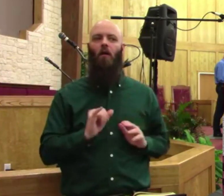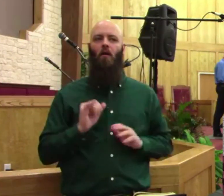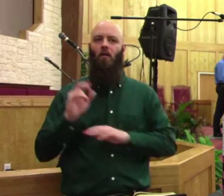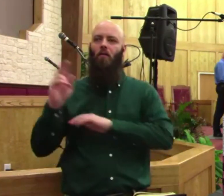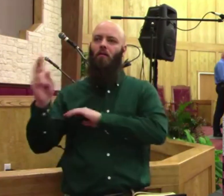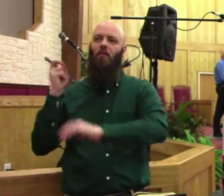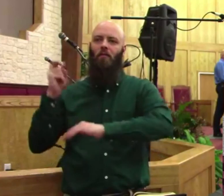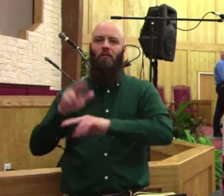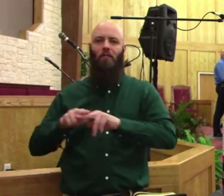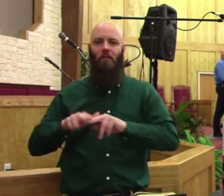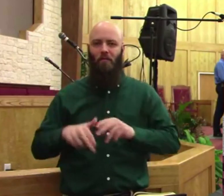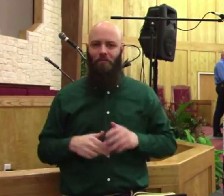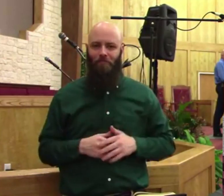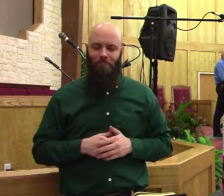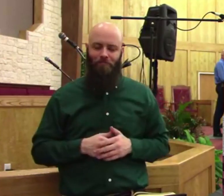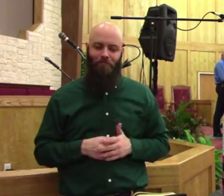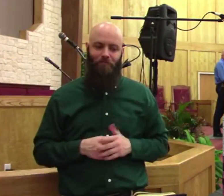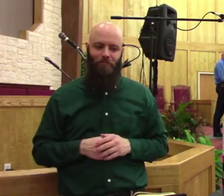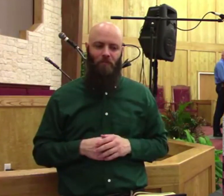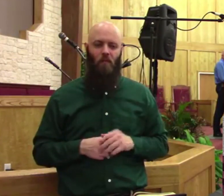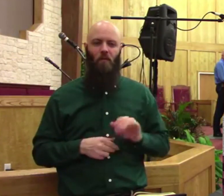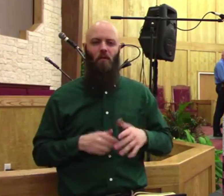We can fall in the same trap here in the church.